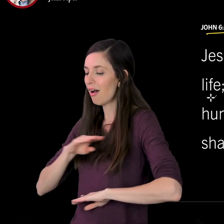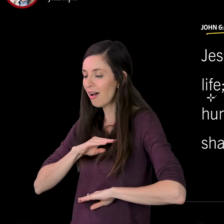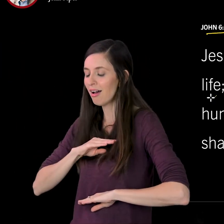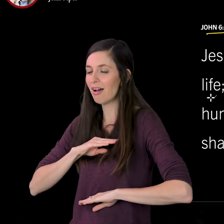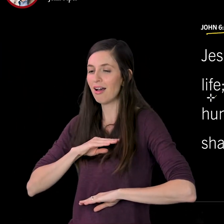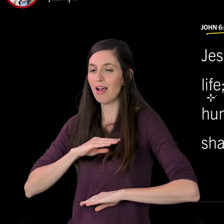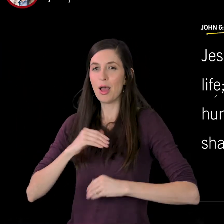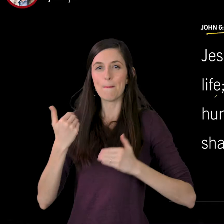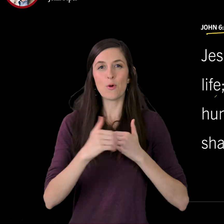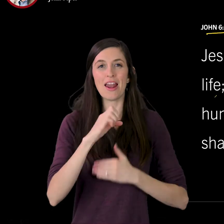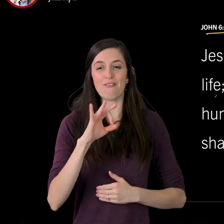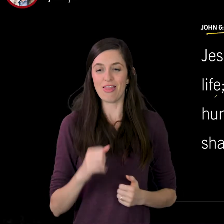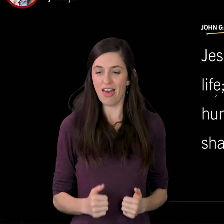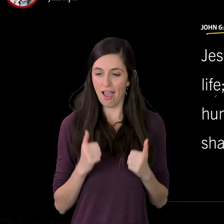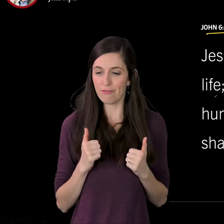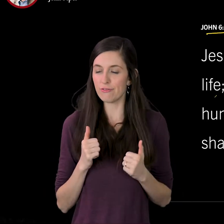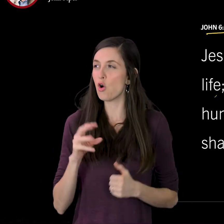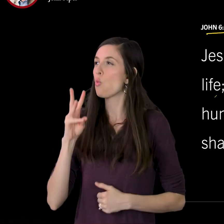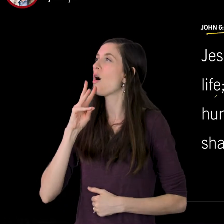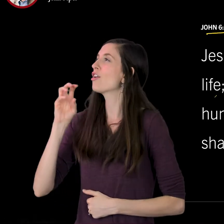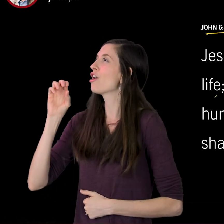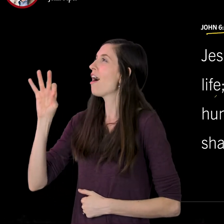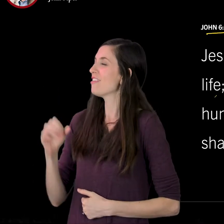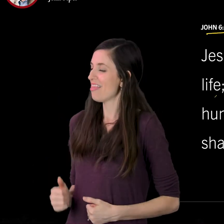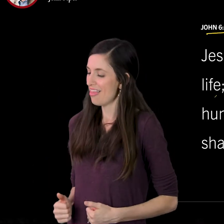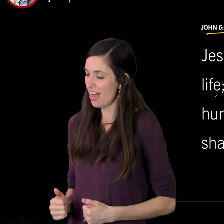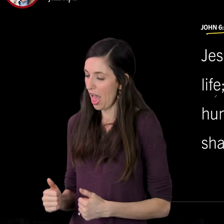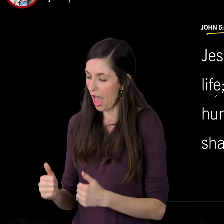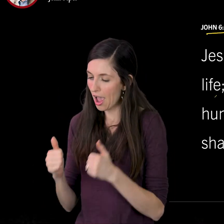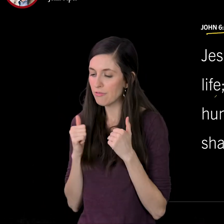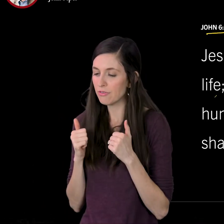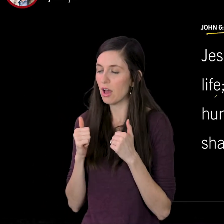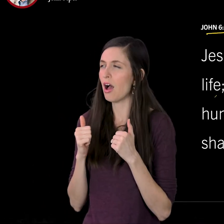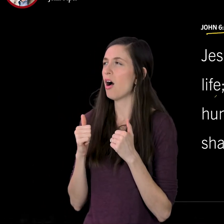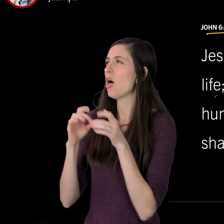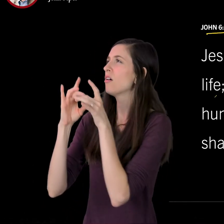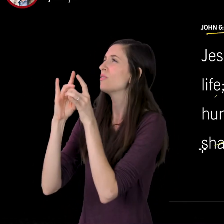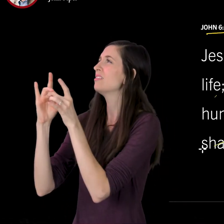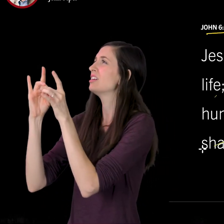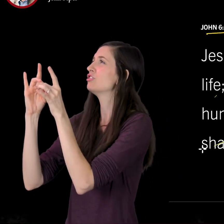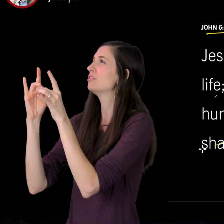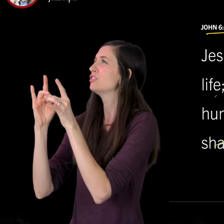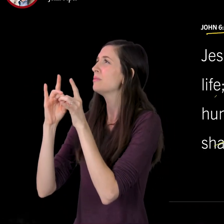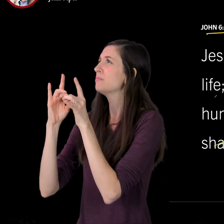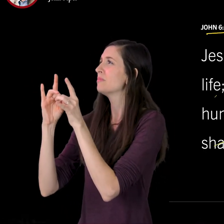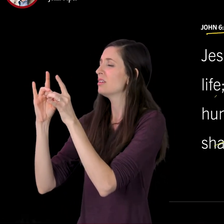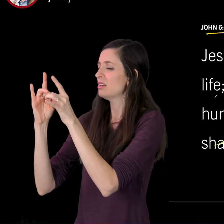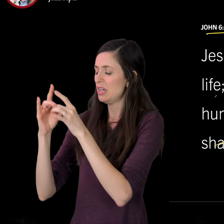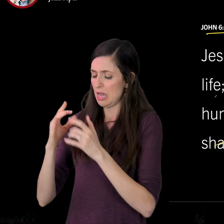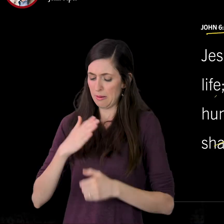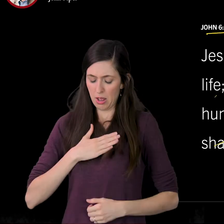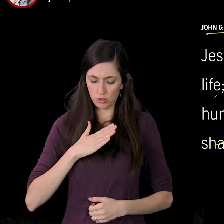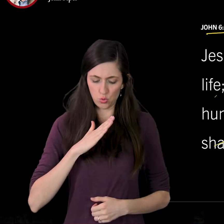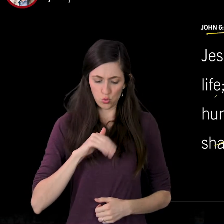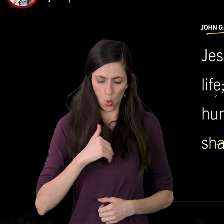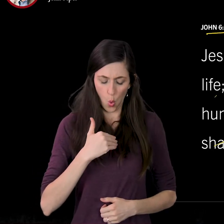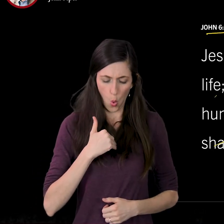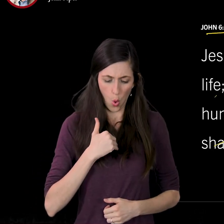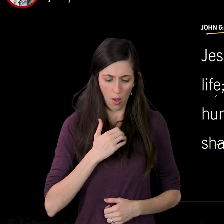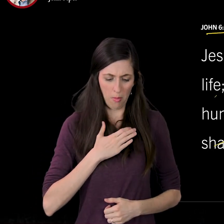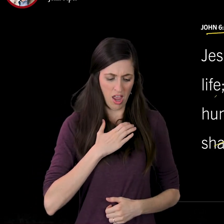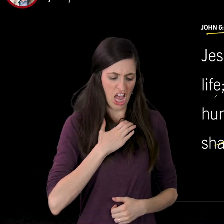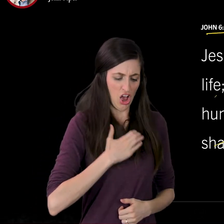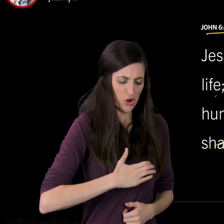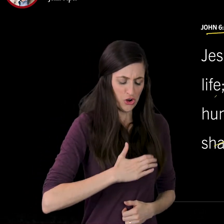and the water of life leads us to a relationship where all of our soul thirst